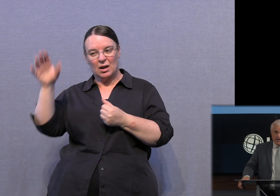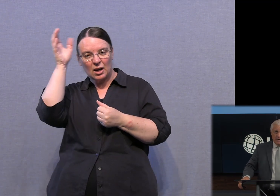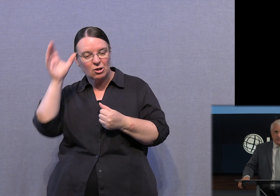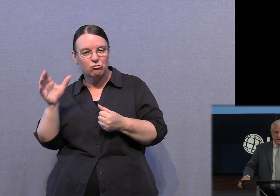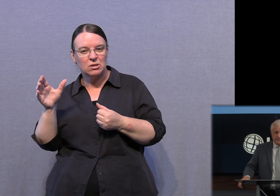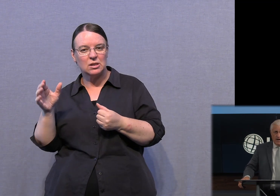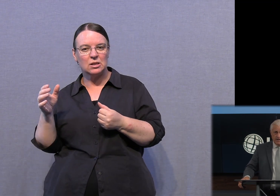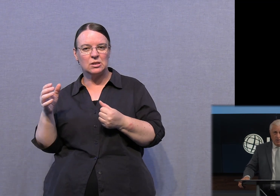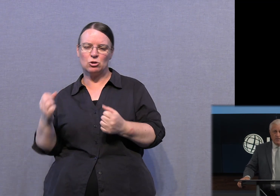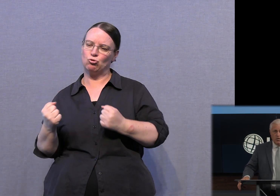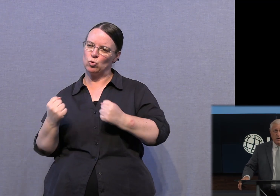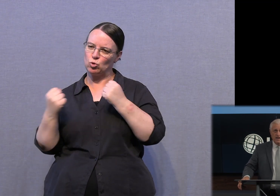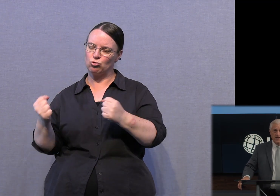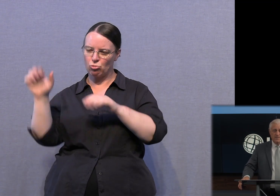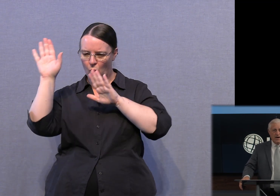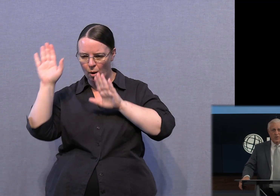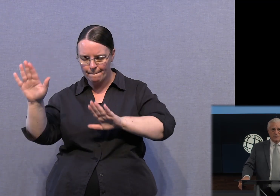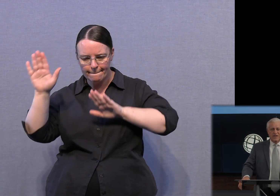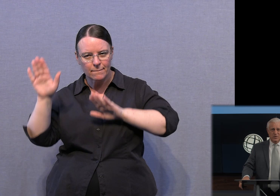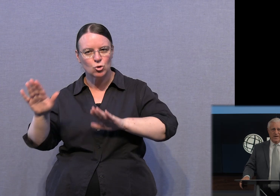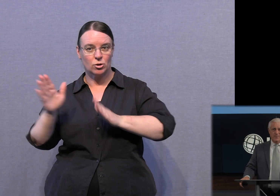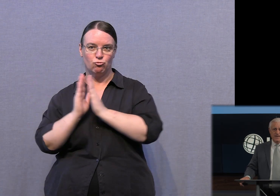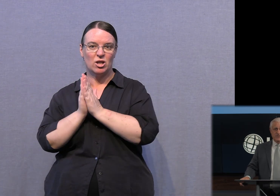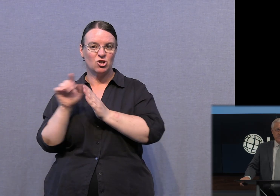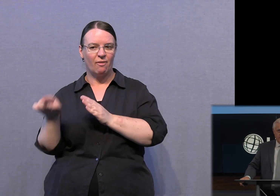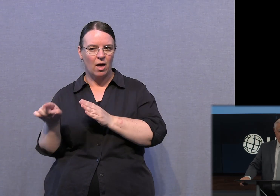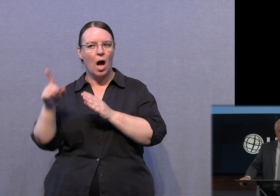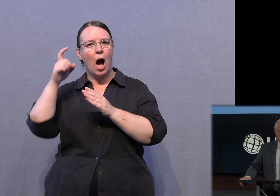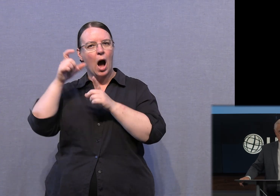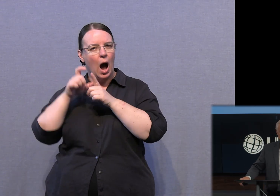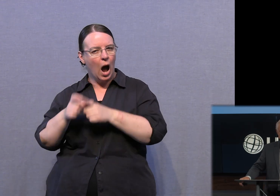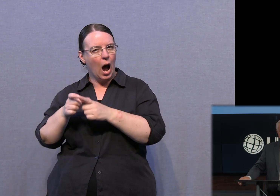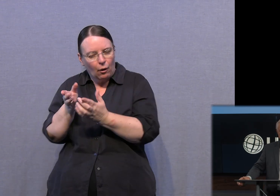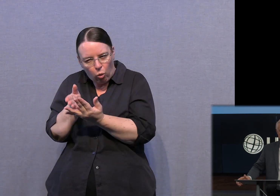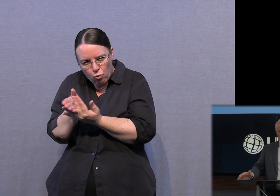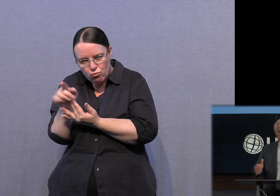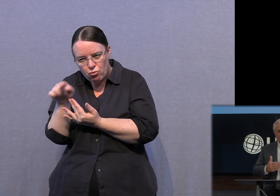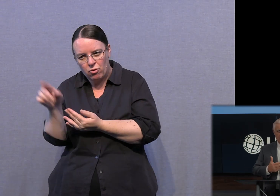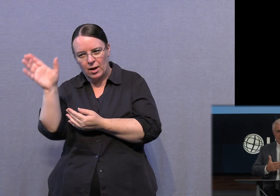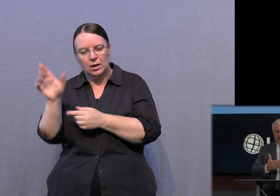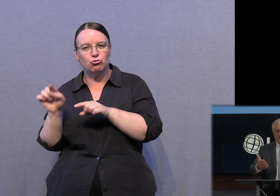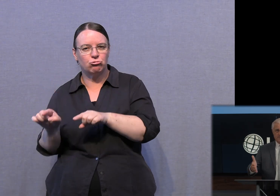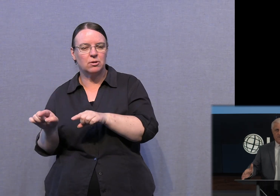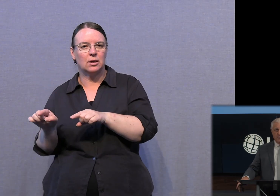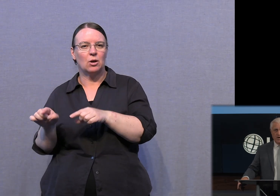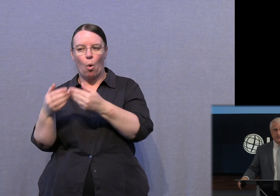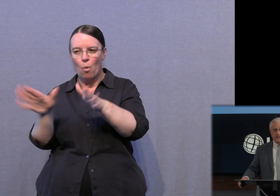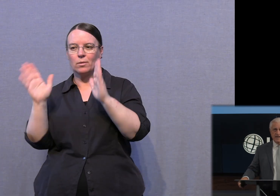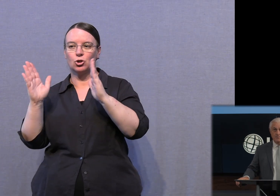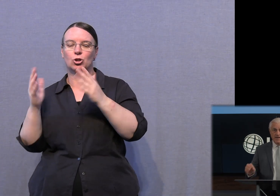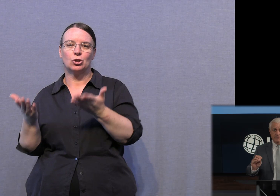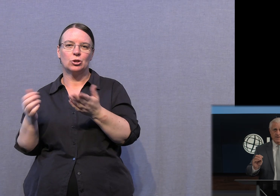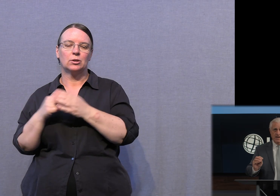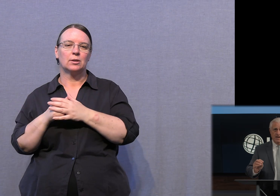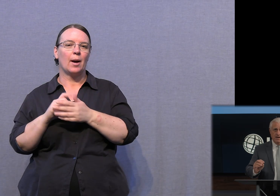it's challenging to find an open door. But I will tell you without being specific, in the last few years, we've been able to find ways to